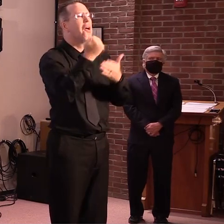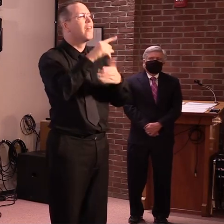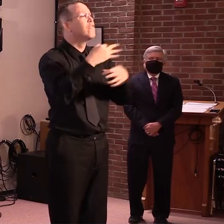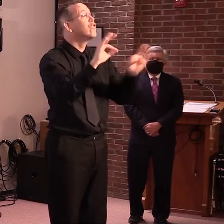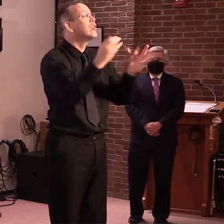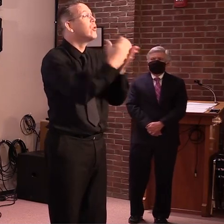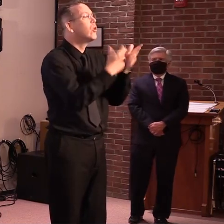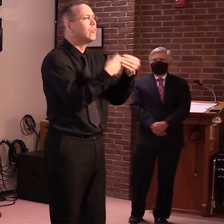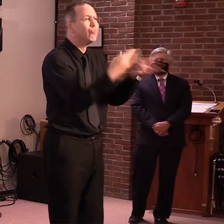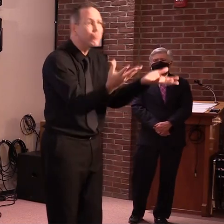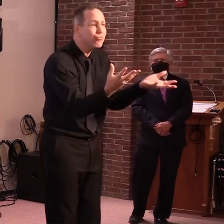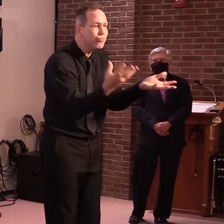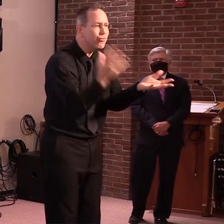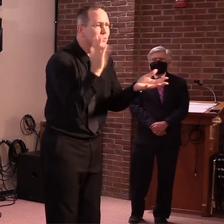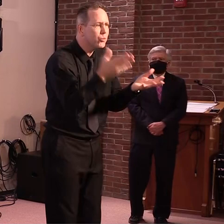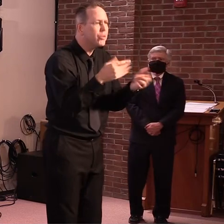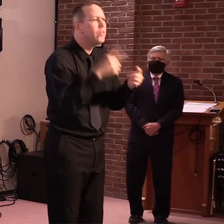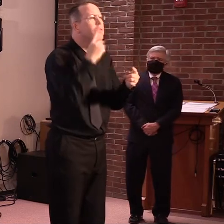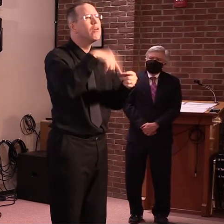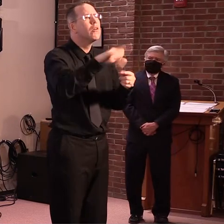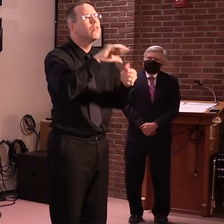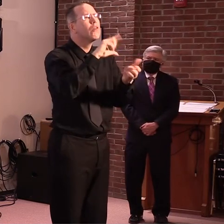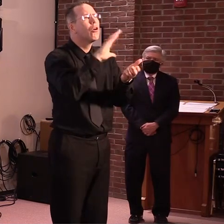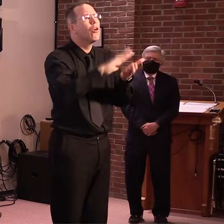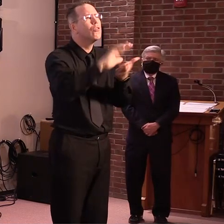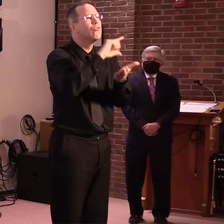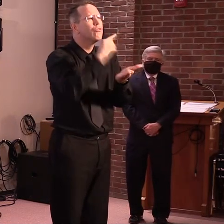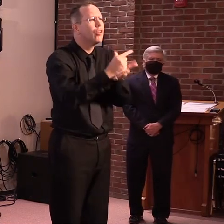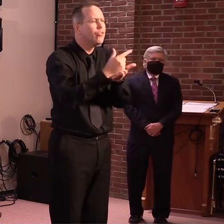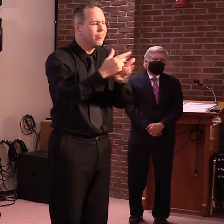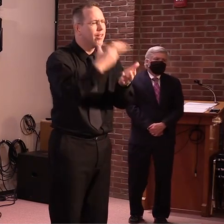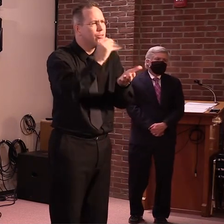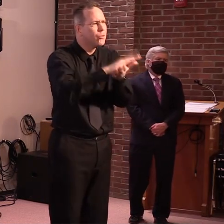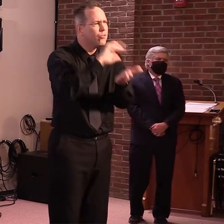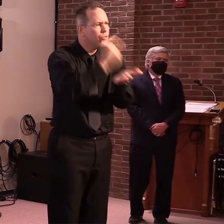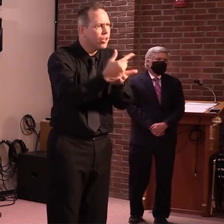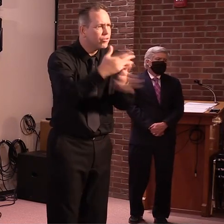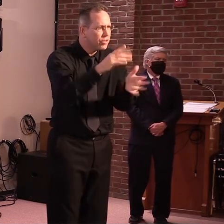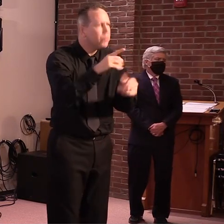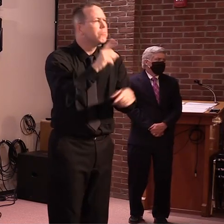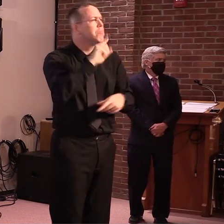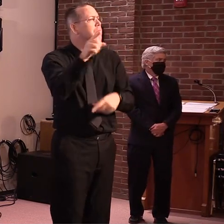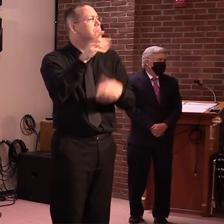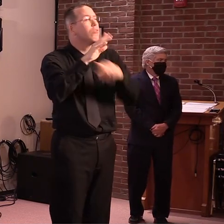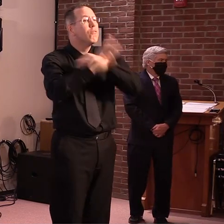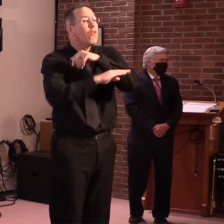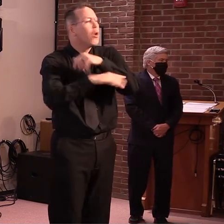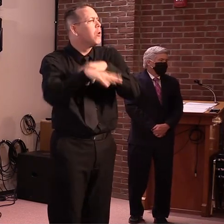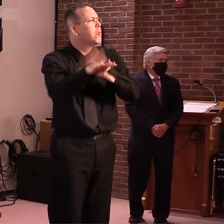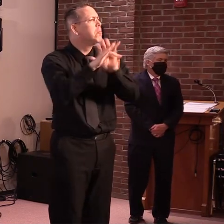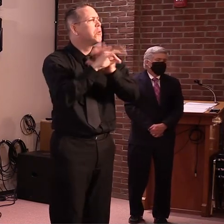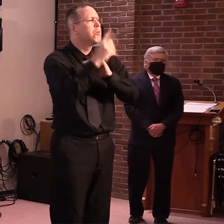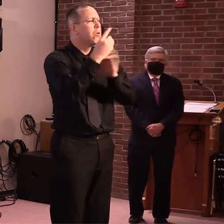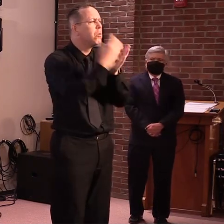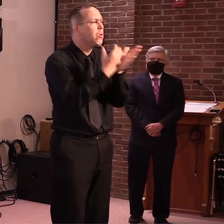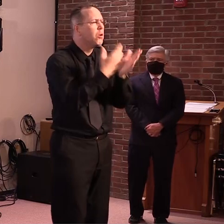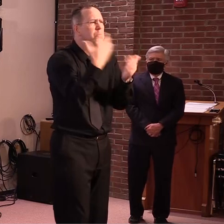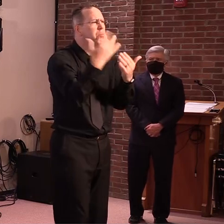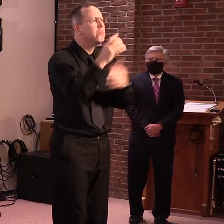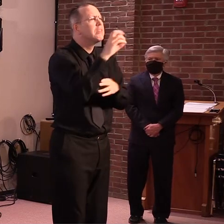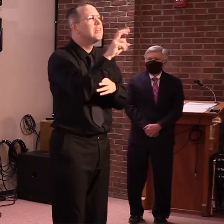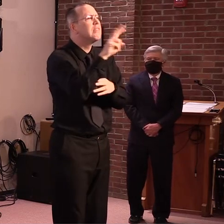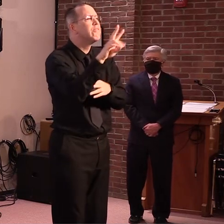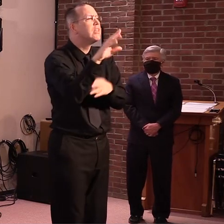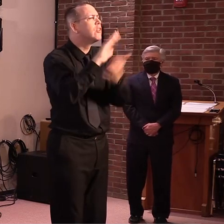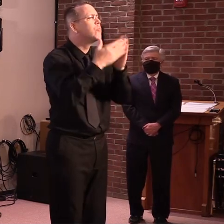every member of the class of 2020 coming out of Vermont high schools will receive one free course of their choosing at the Community College of